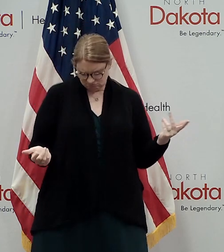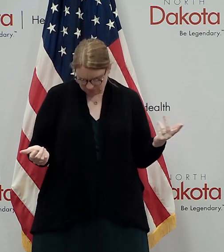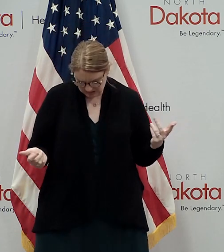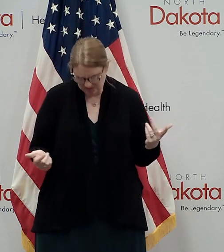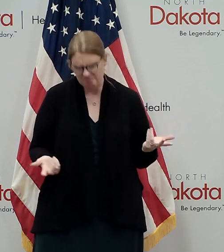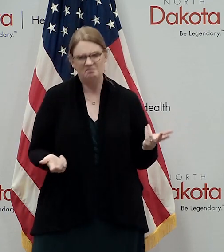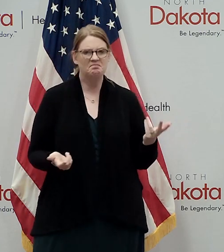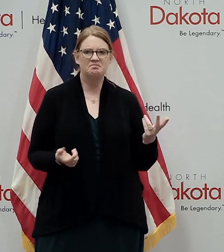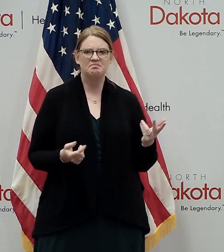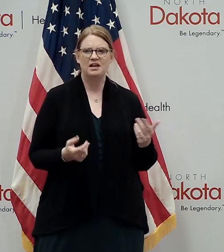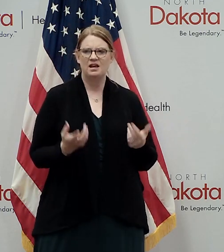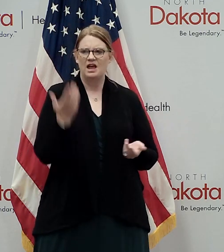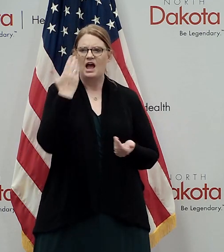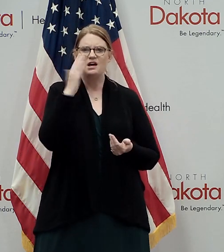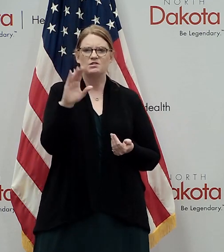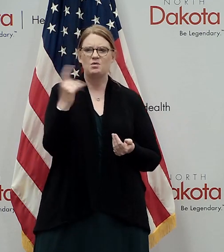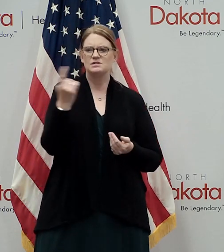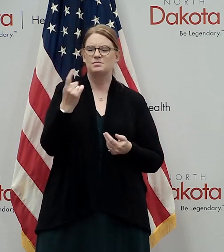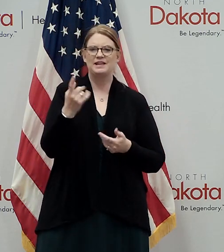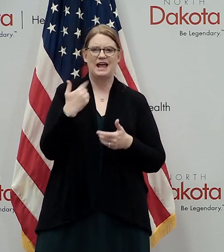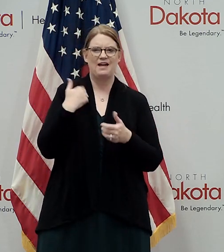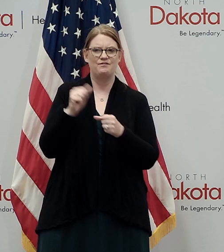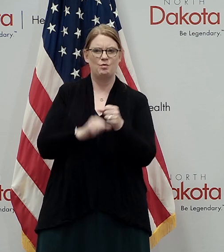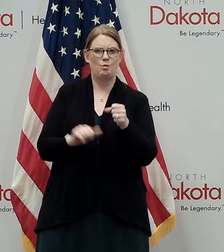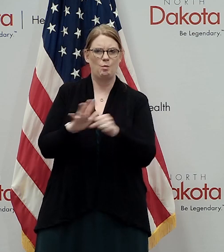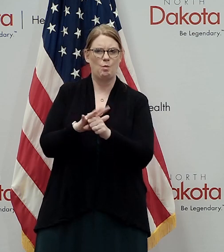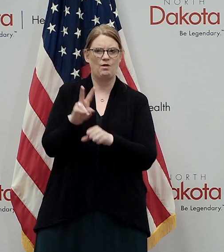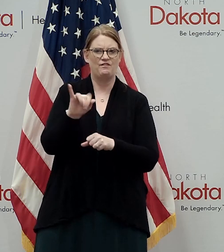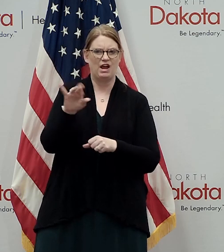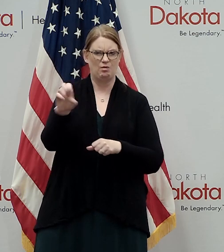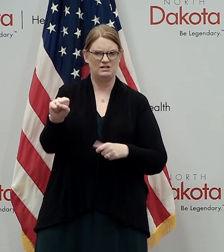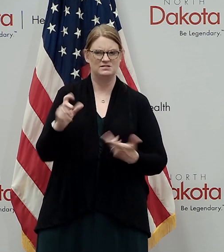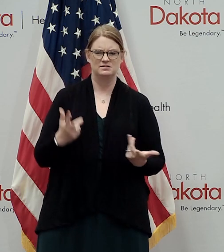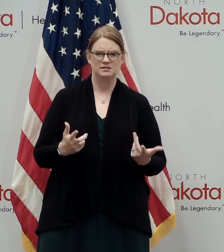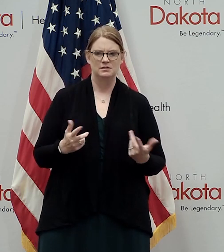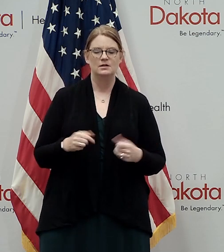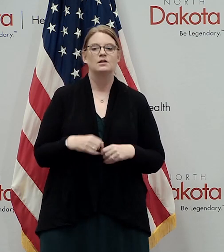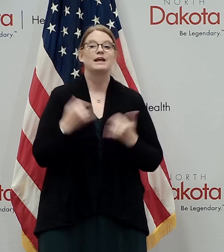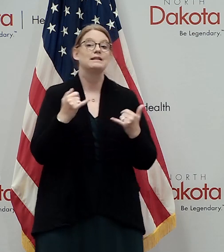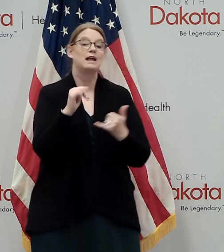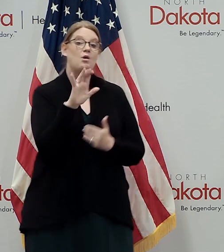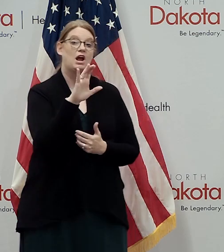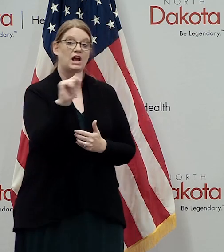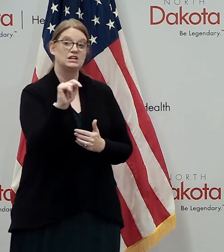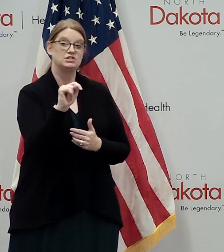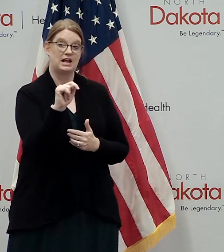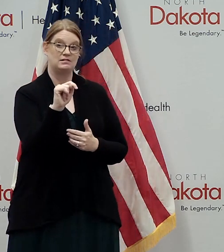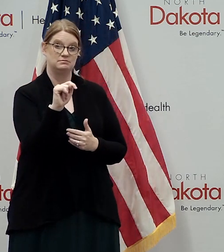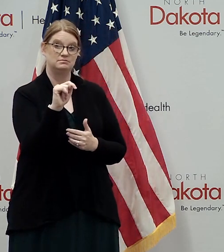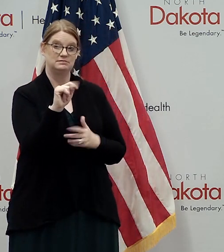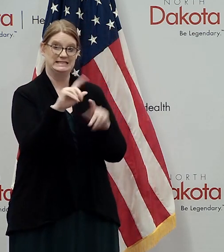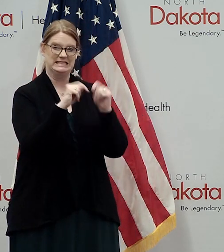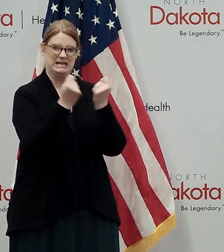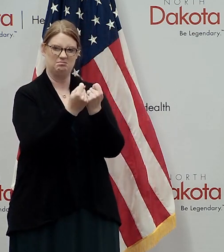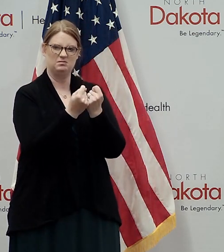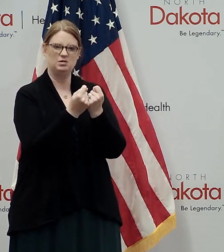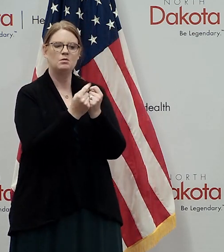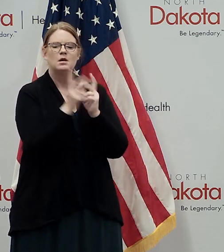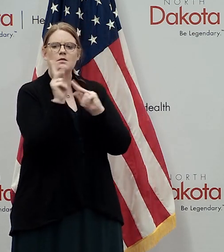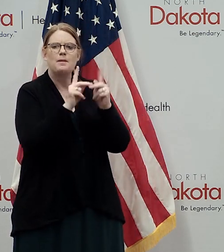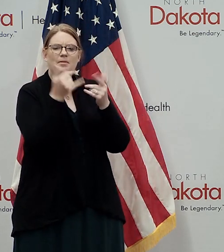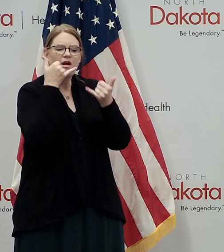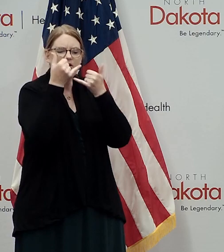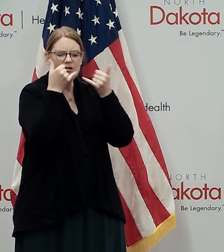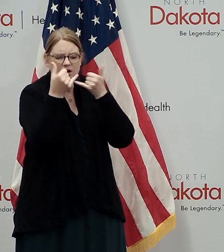that got coronavirus." I just want to share some of the things we're learning from our contact tracing team, because the virus